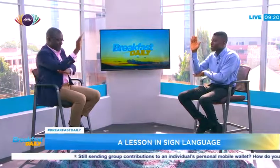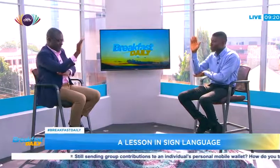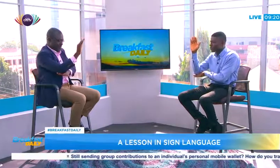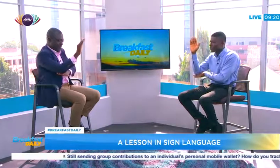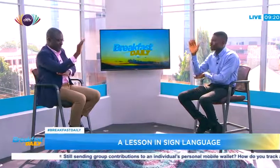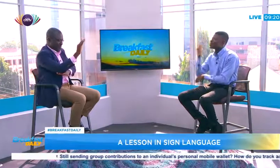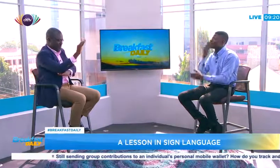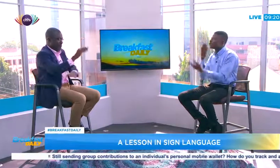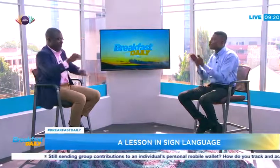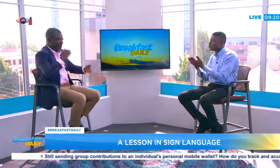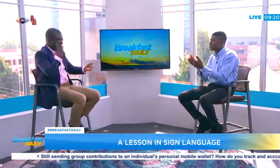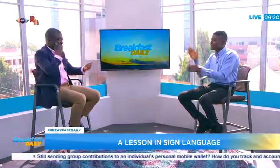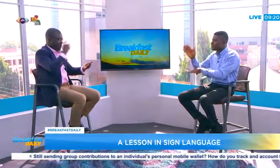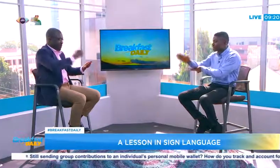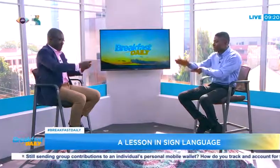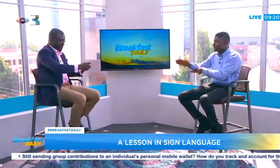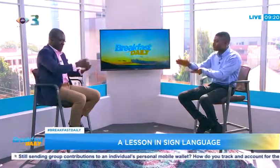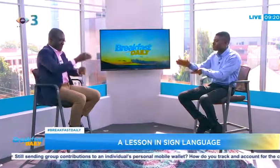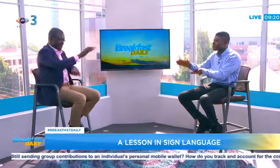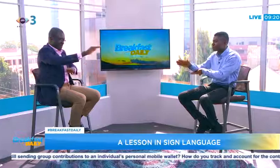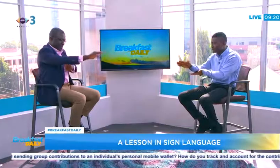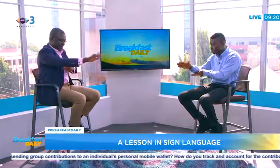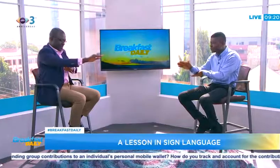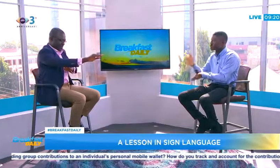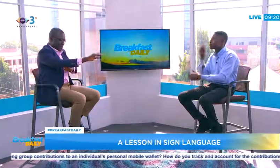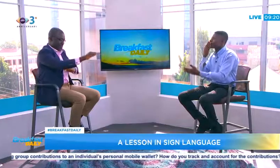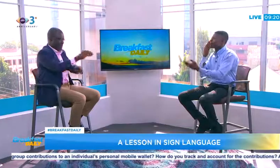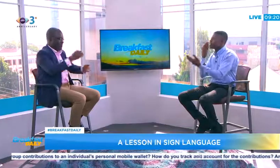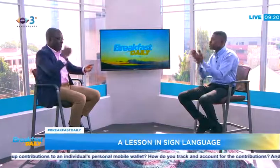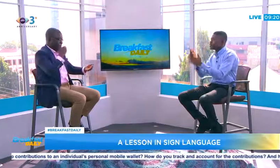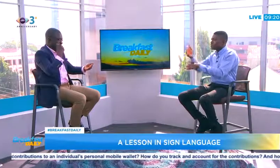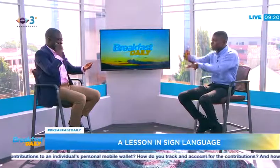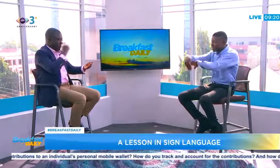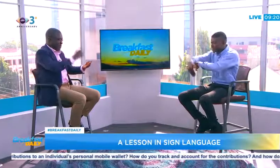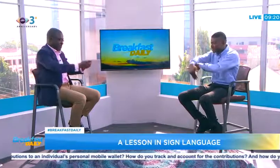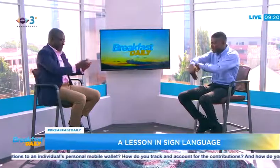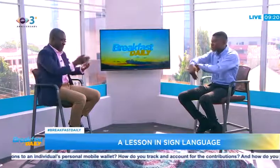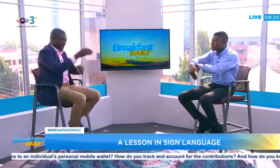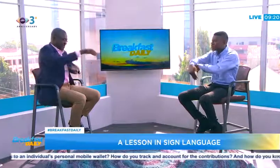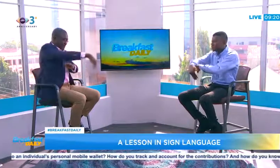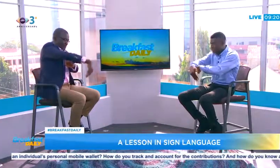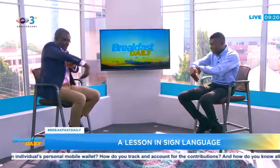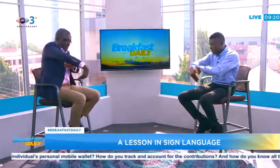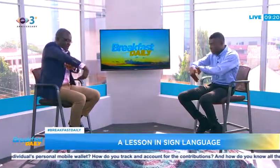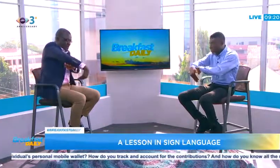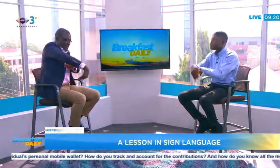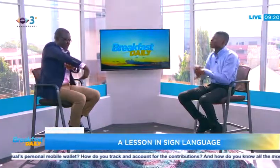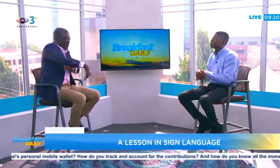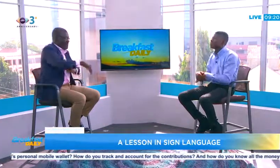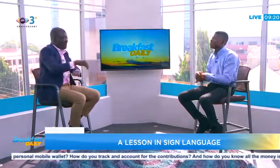Afternoon. Yeah. Good evening. And then good night. Yeah. And